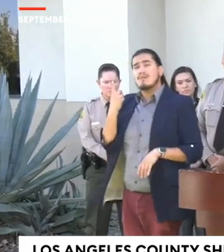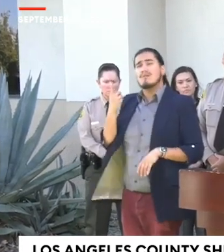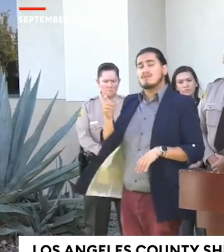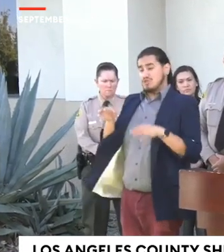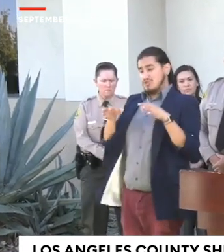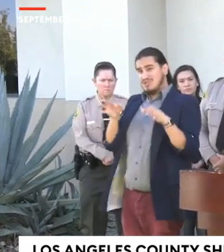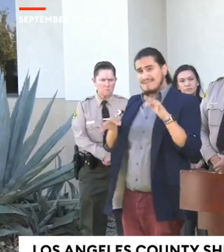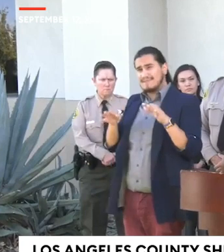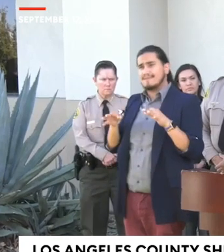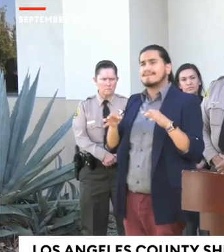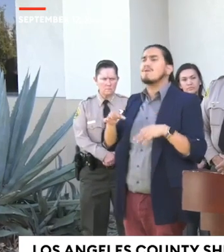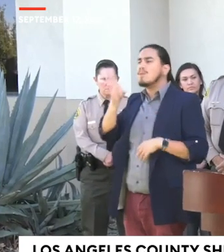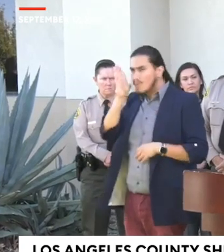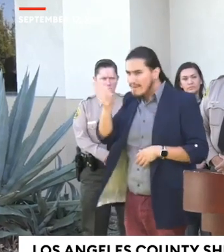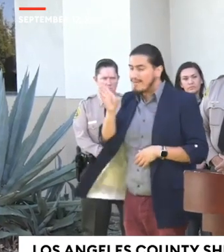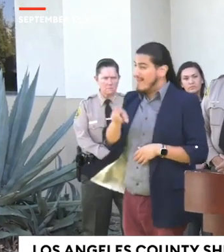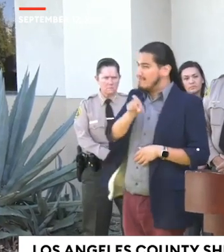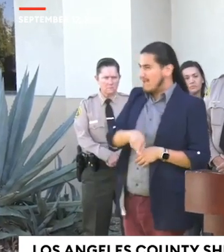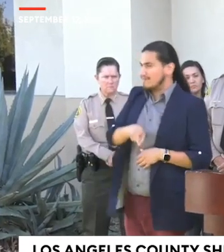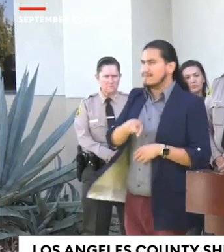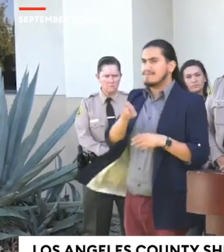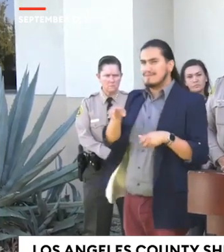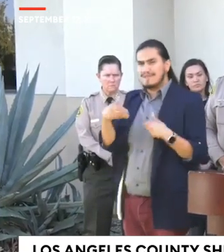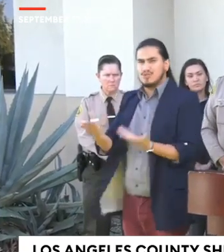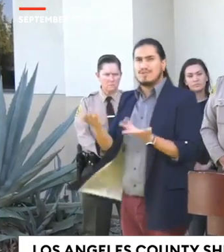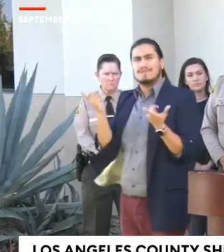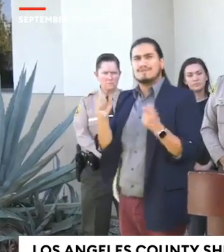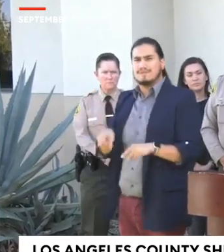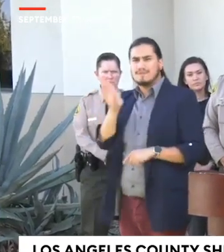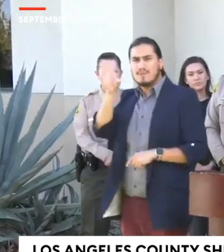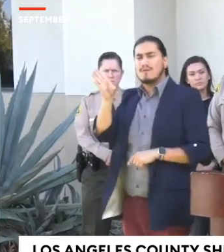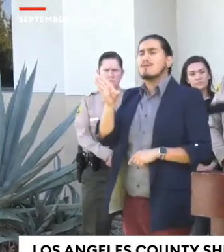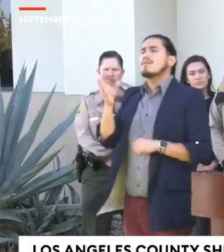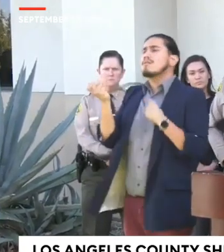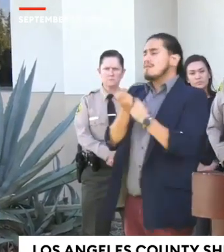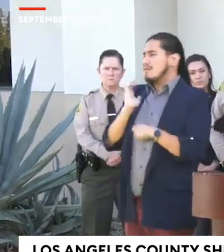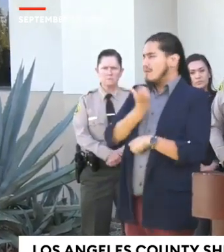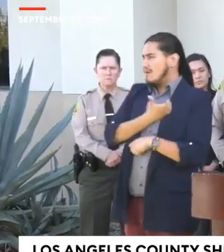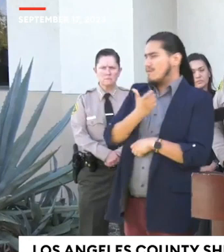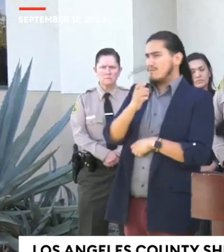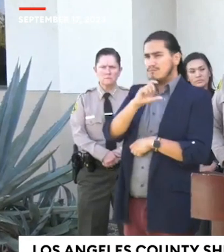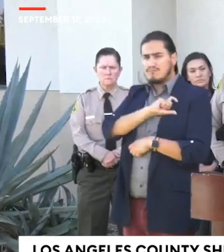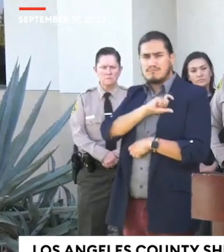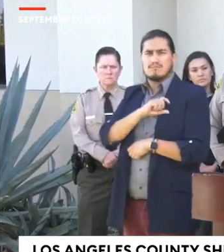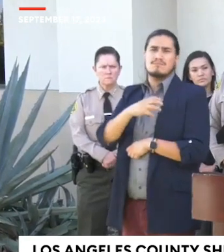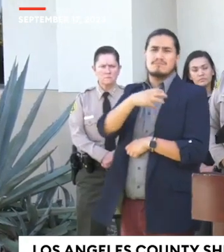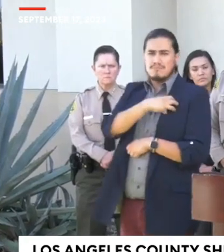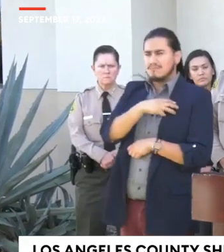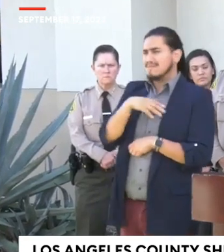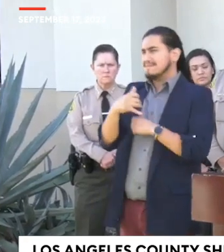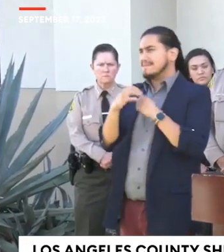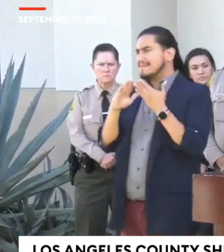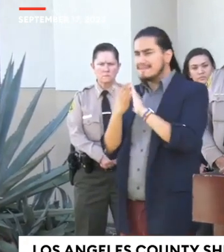must and will be served. I join our law enforcement partners and our Palmdale City